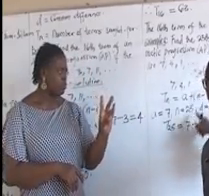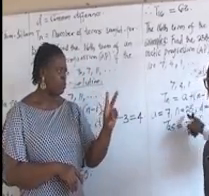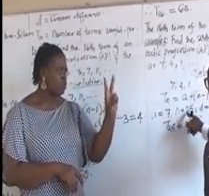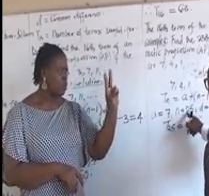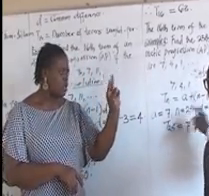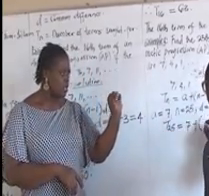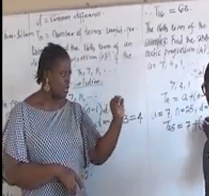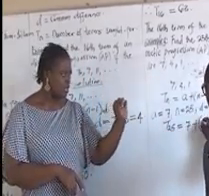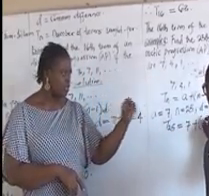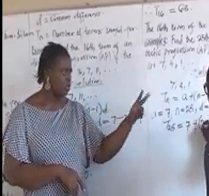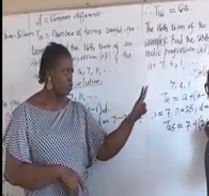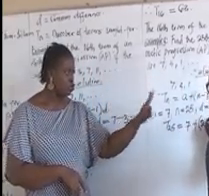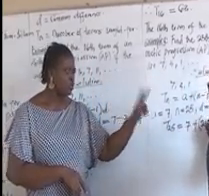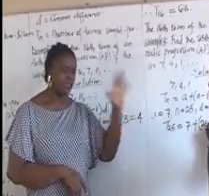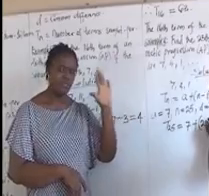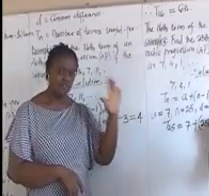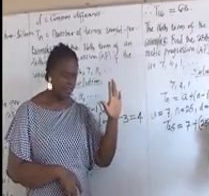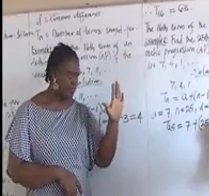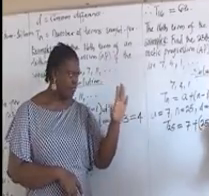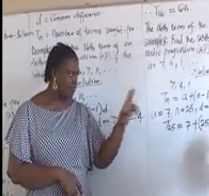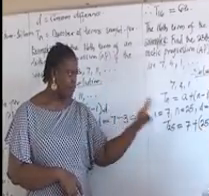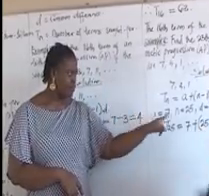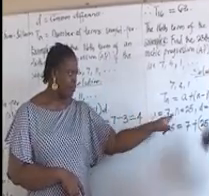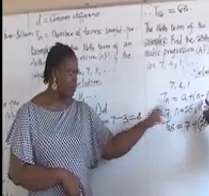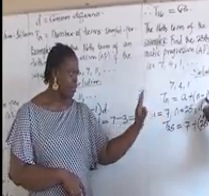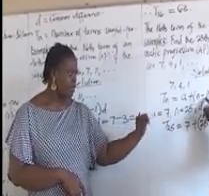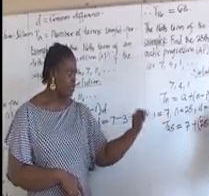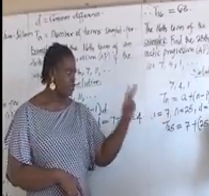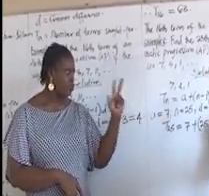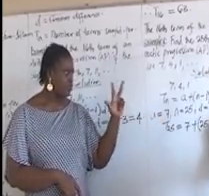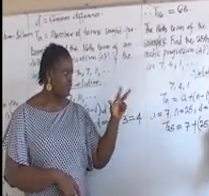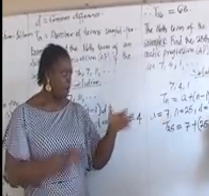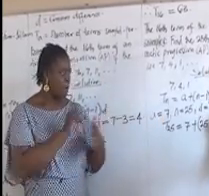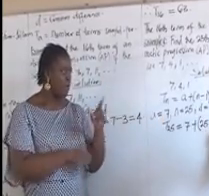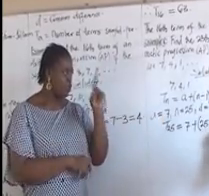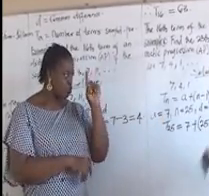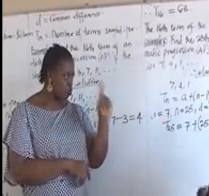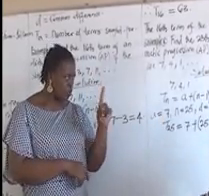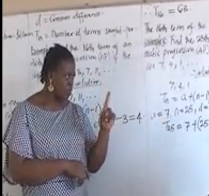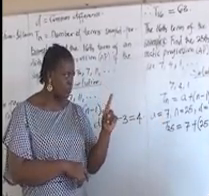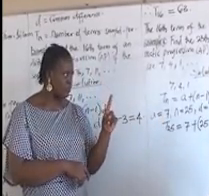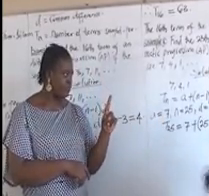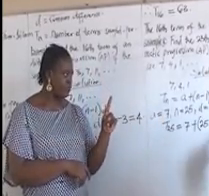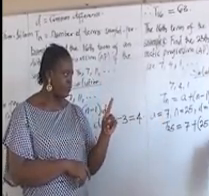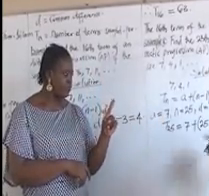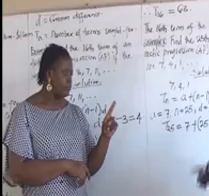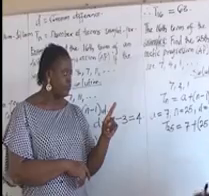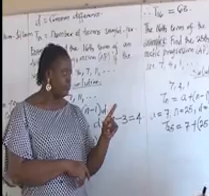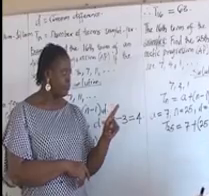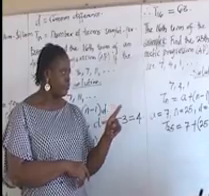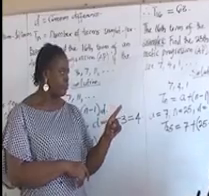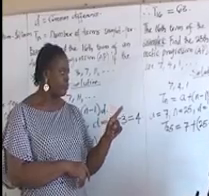N is what? 25th, sorry. Minus 1 from the formula is defined